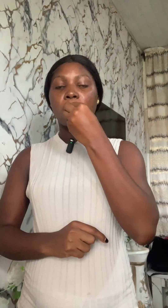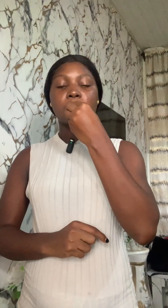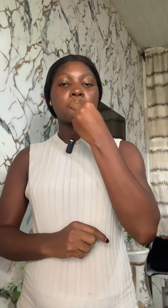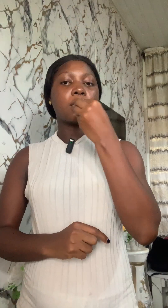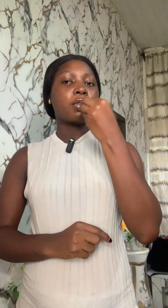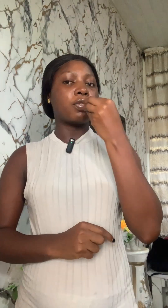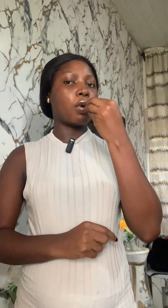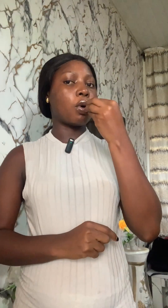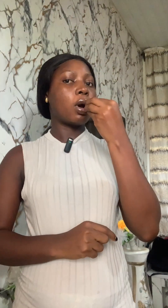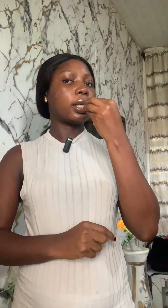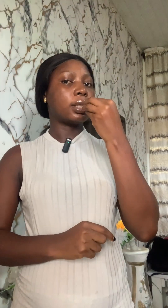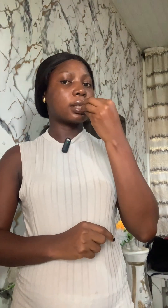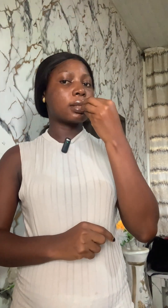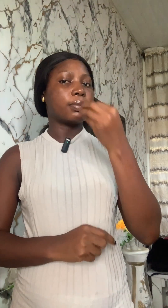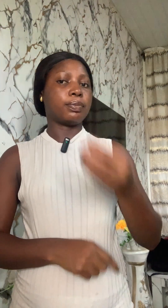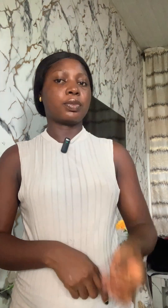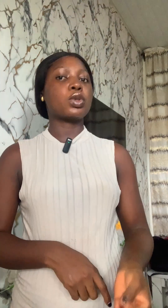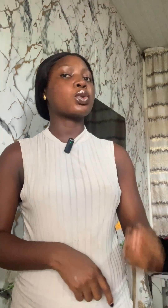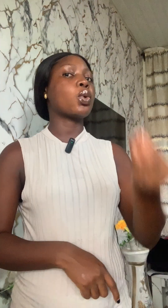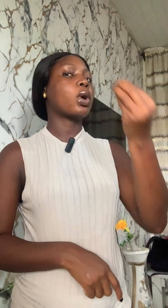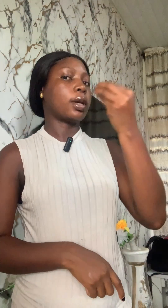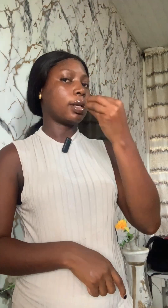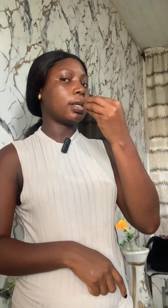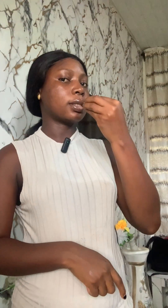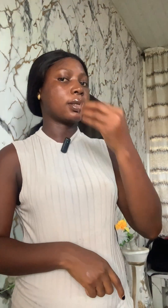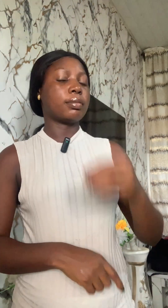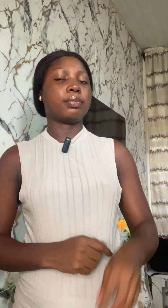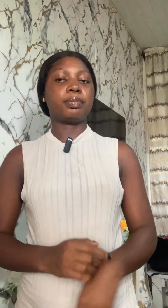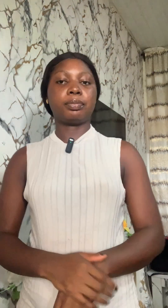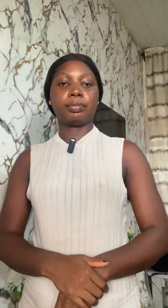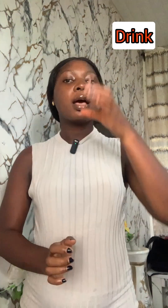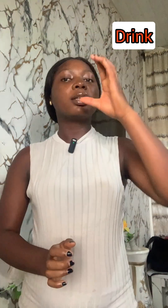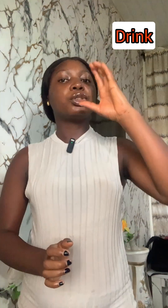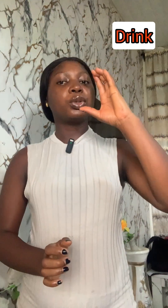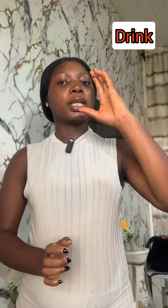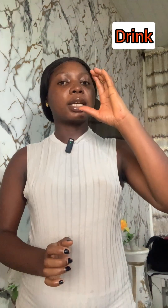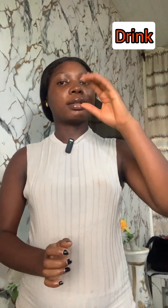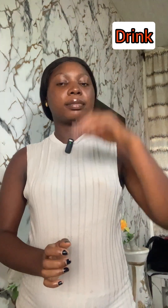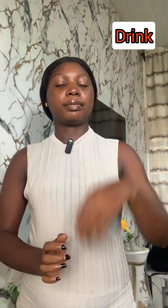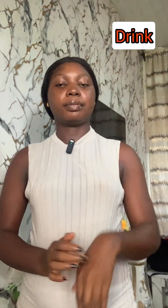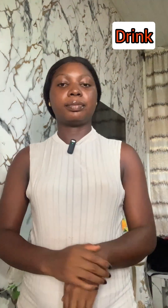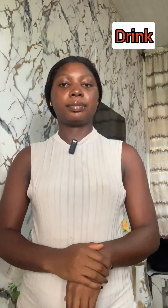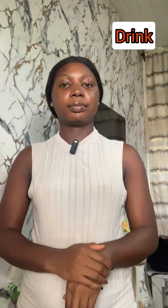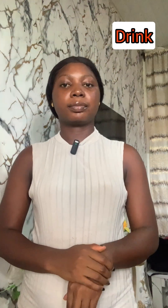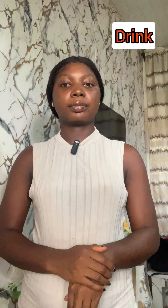mouth for eat. So, eat. Drink.